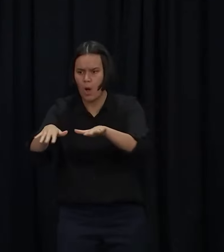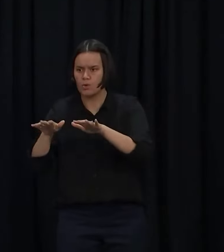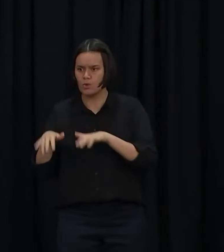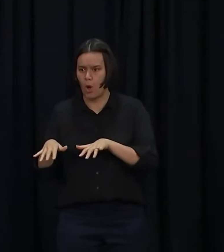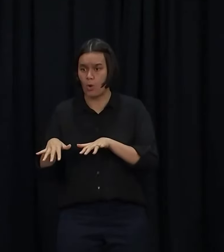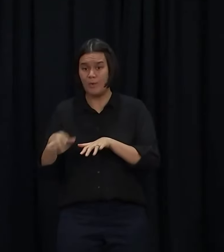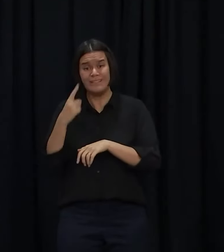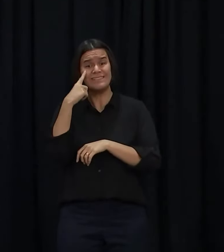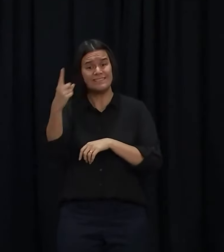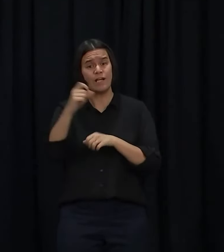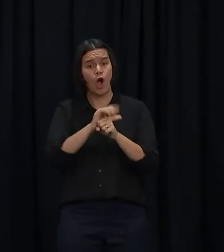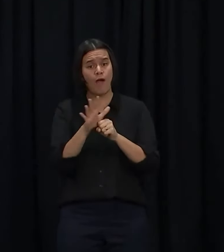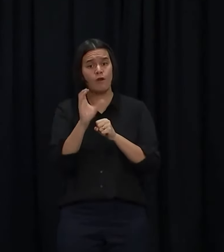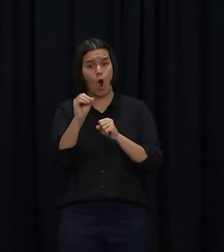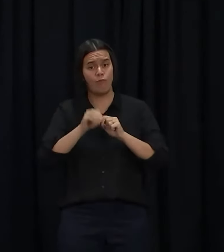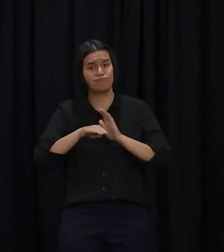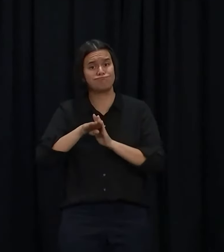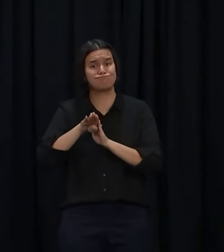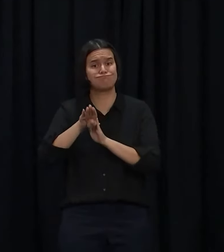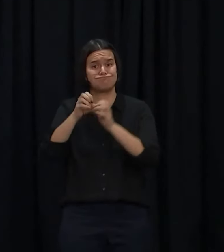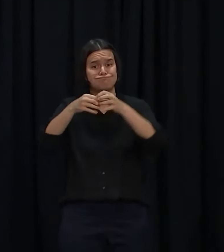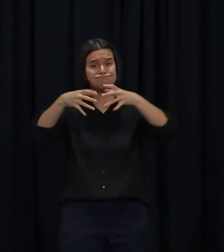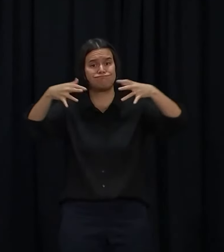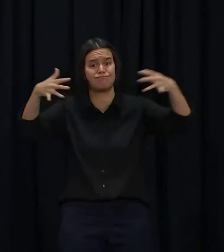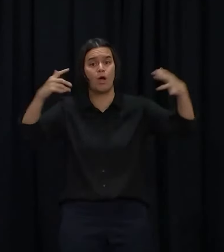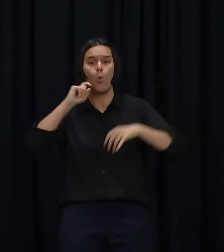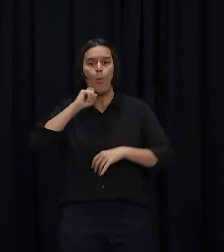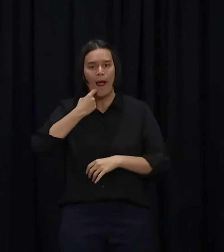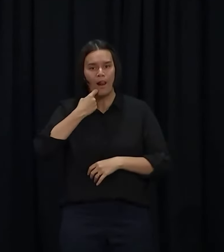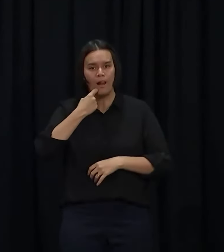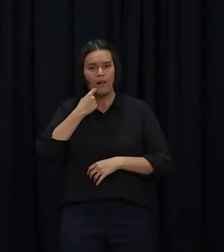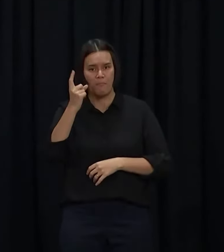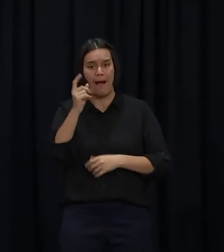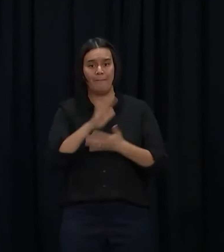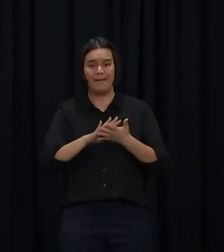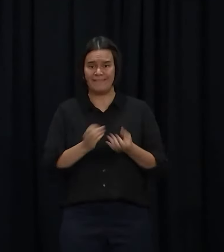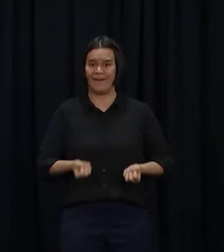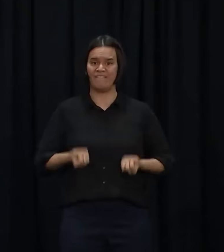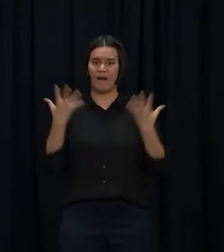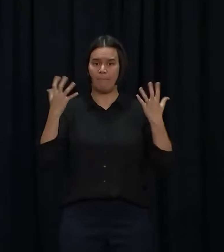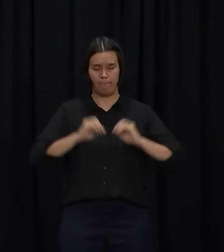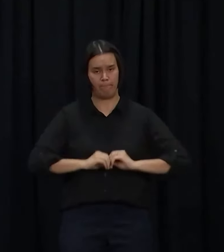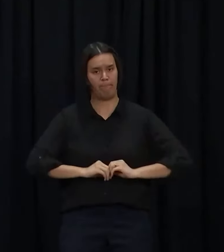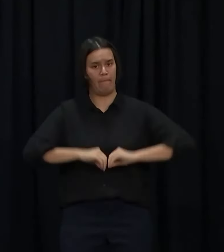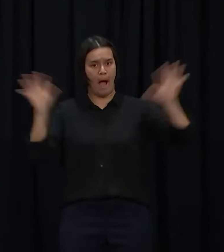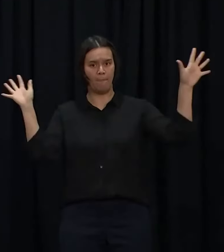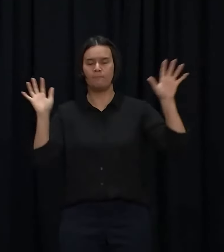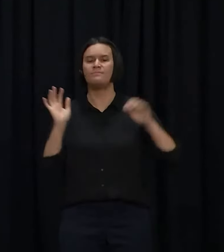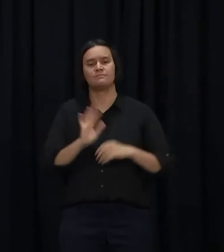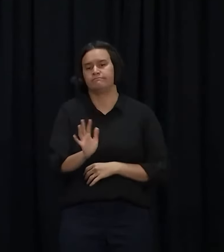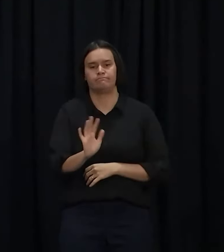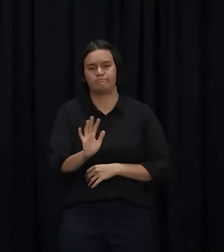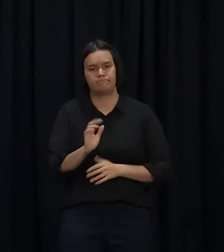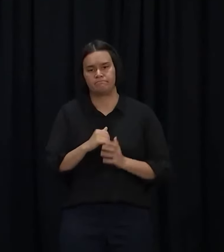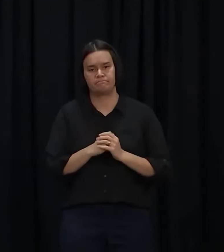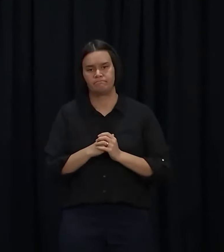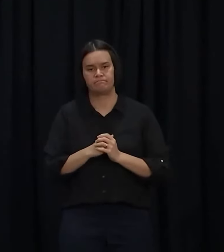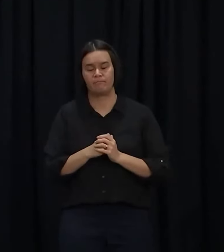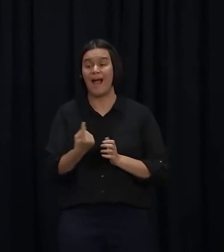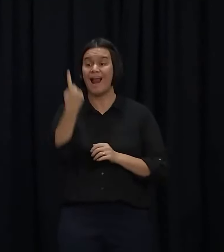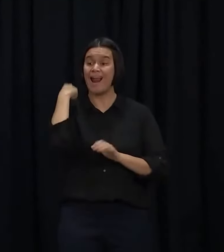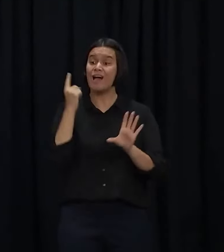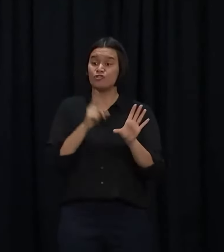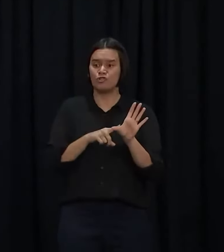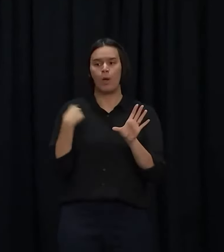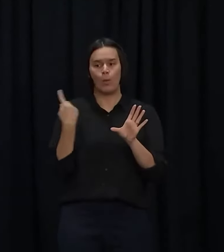want our health system to be supported to manage those. That means being careful about our reopening, which, as I've said, we made decisions at the end of last